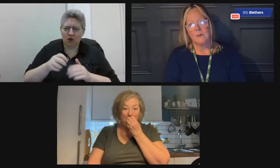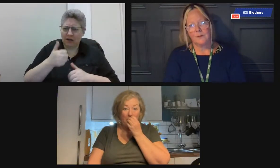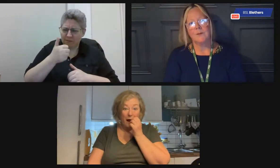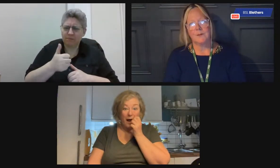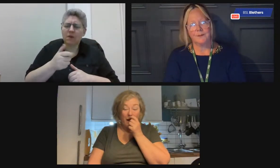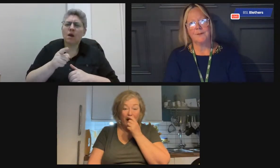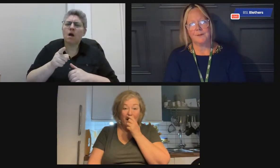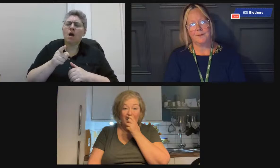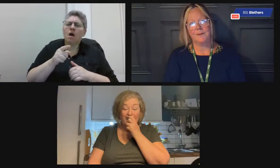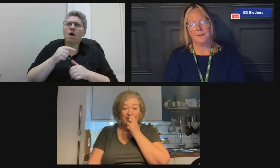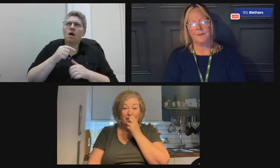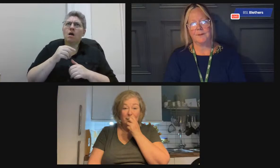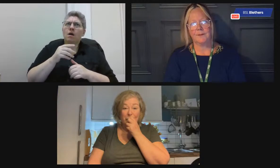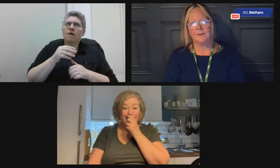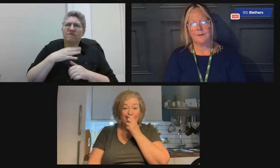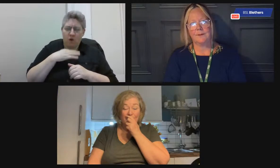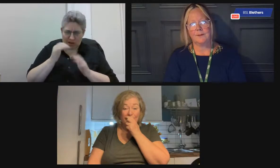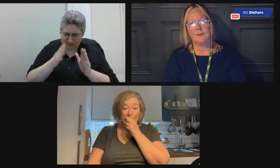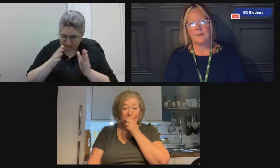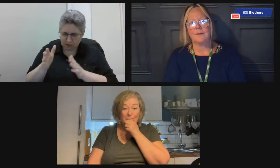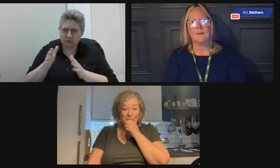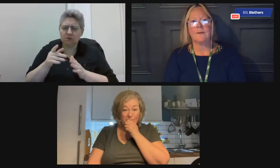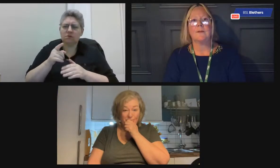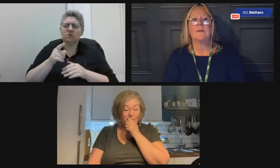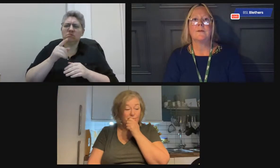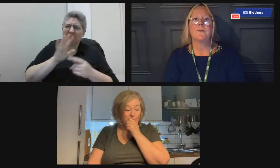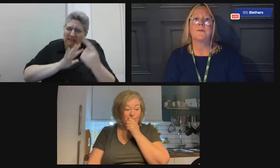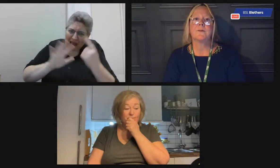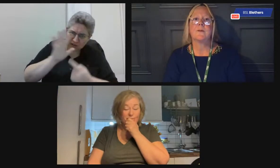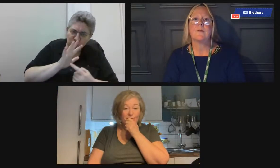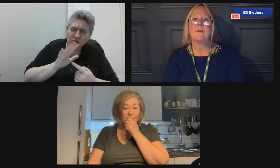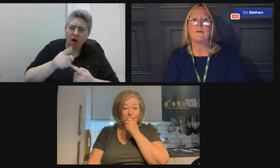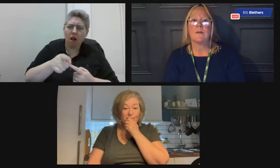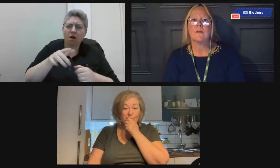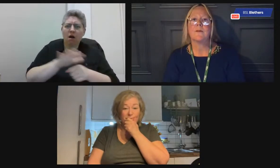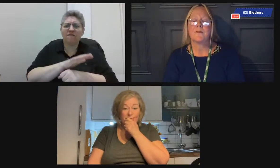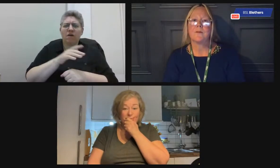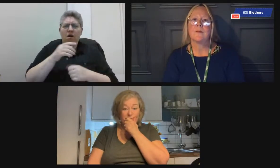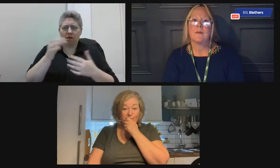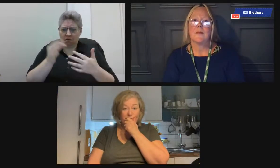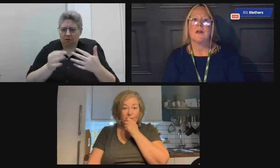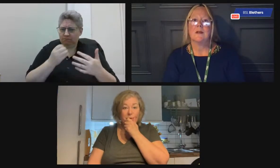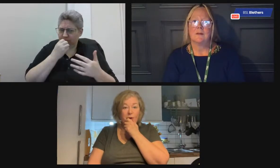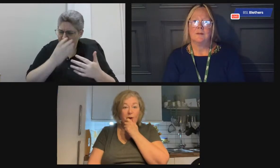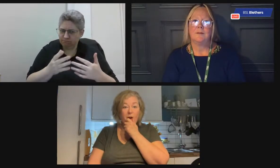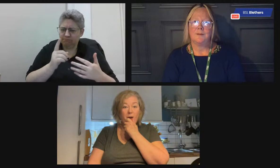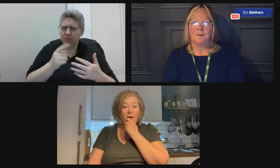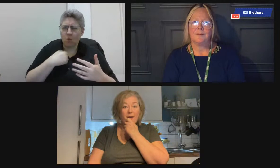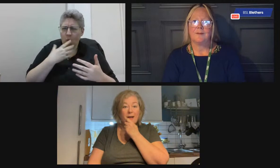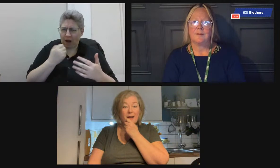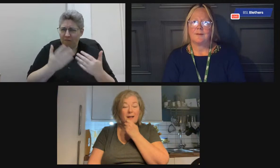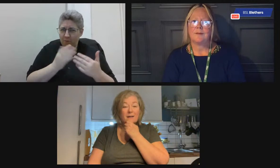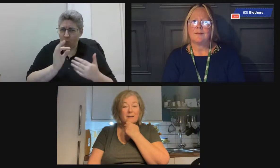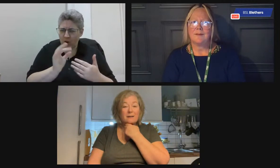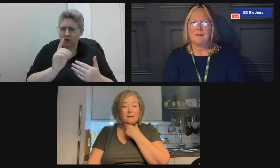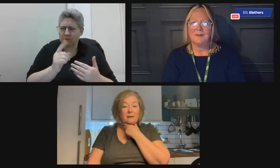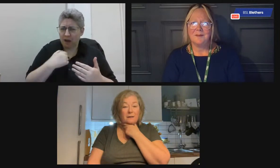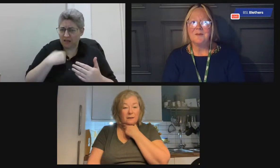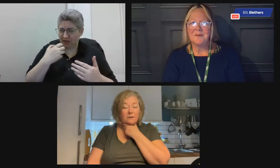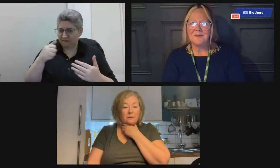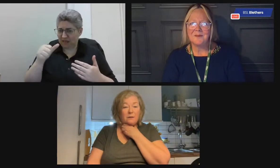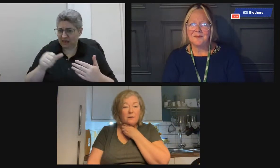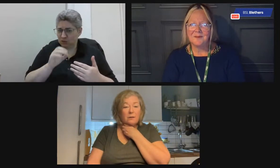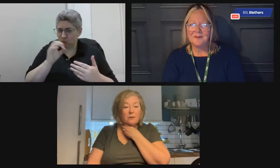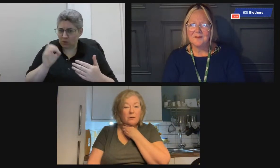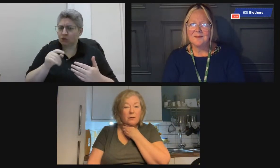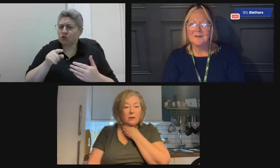so important to have that respect and understand the sensitivity of each person's journey. Well,